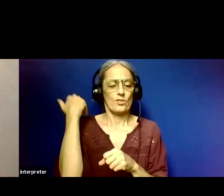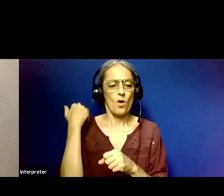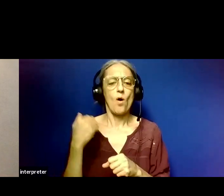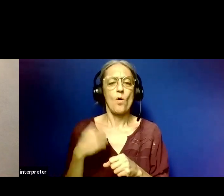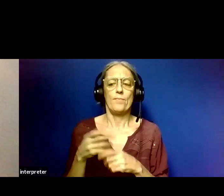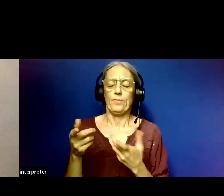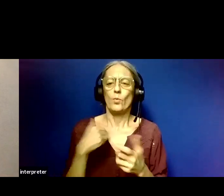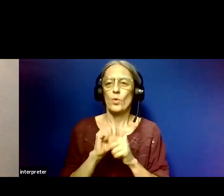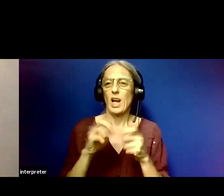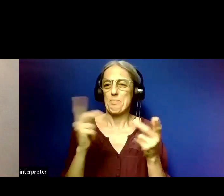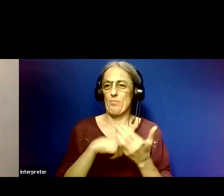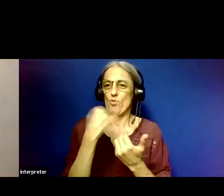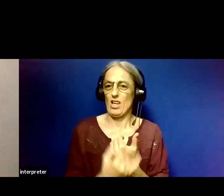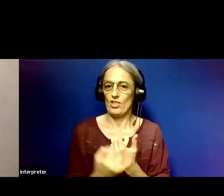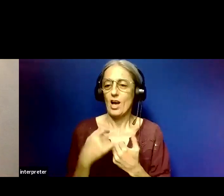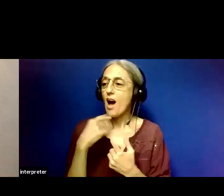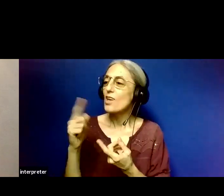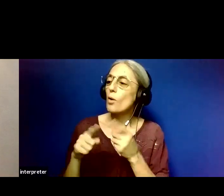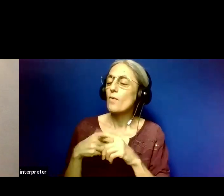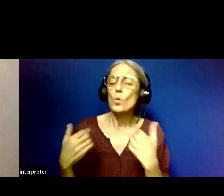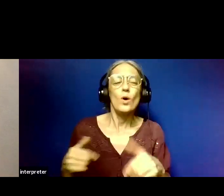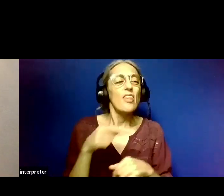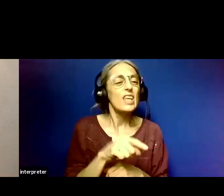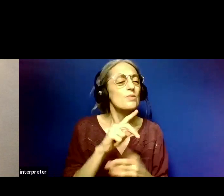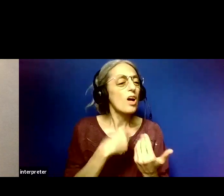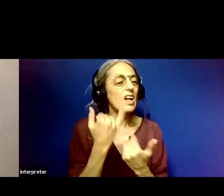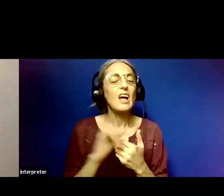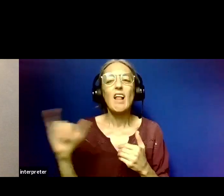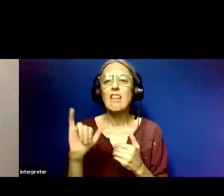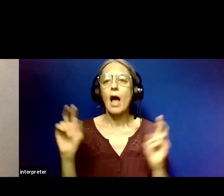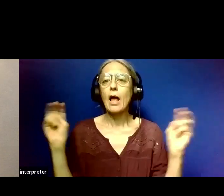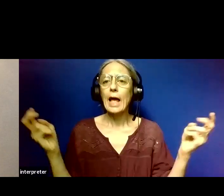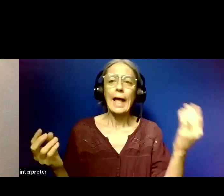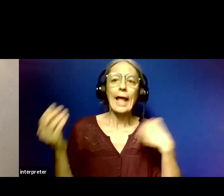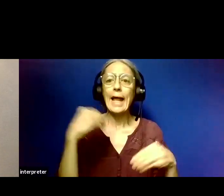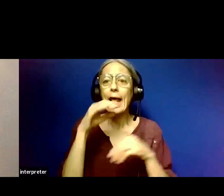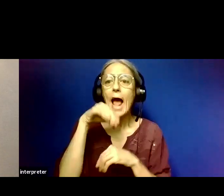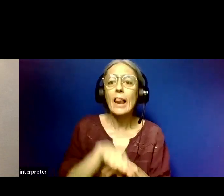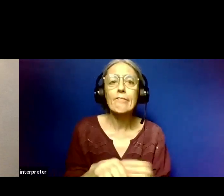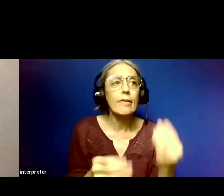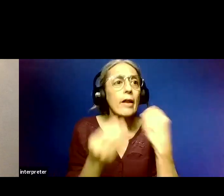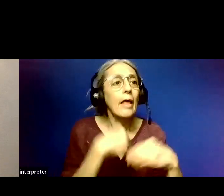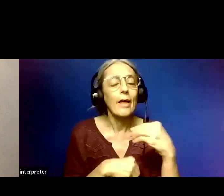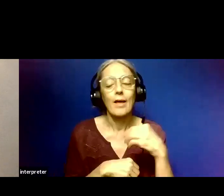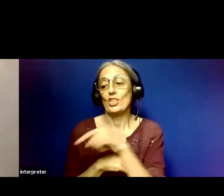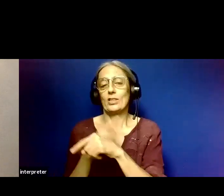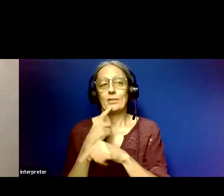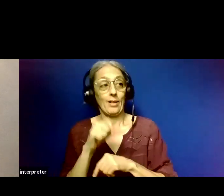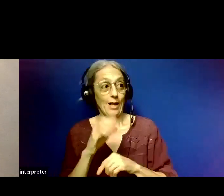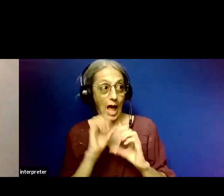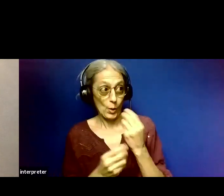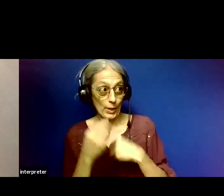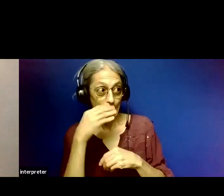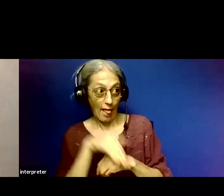said, this is going to be like eating an elephant. And she said, well, you know how you eat an elephant? You just start one bite at a time.